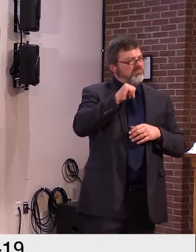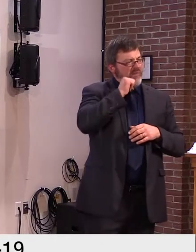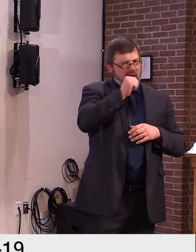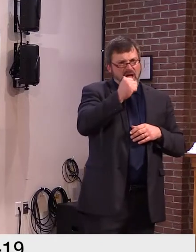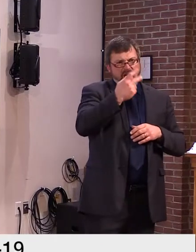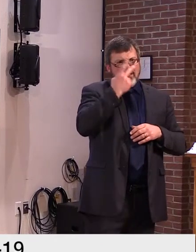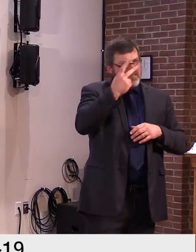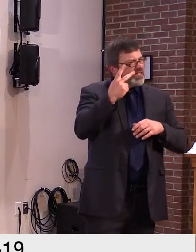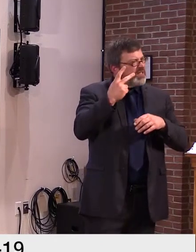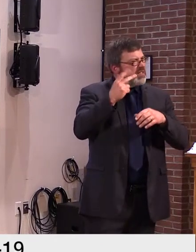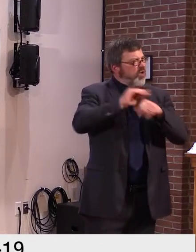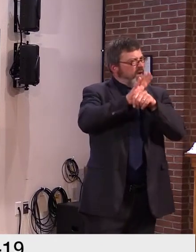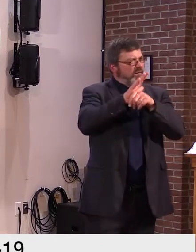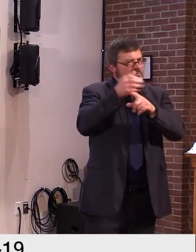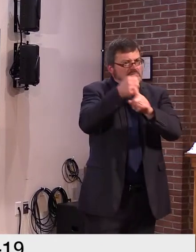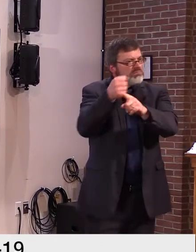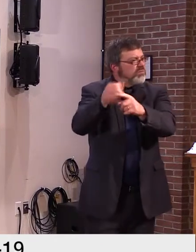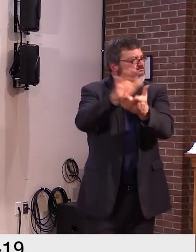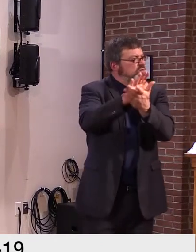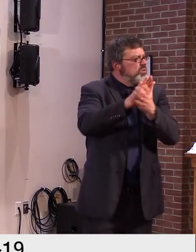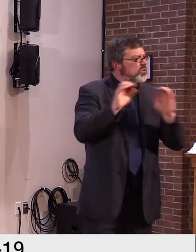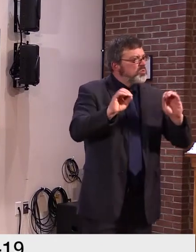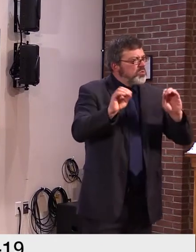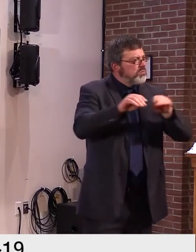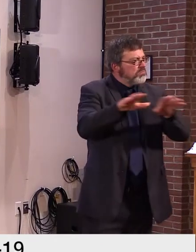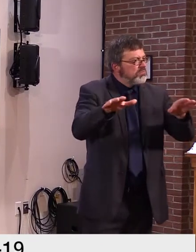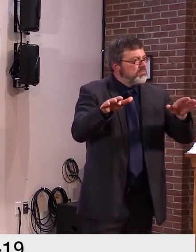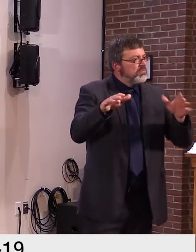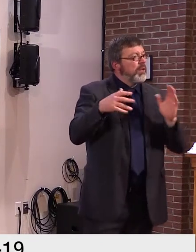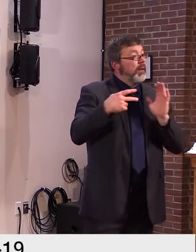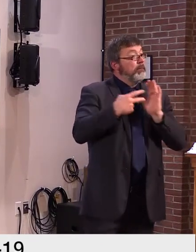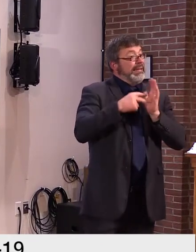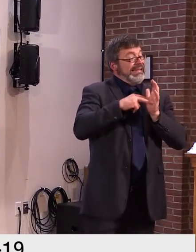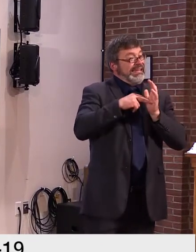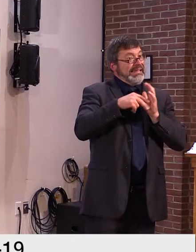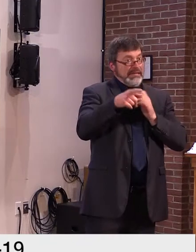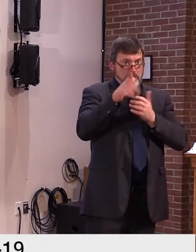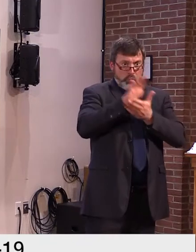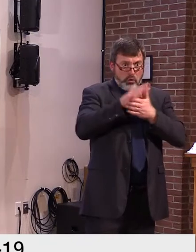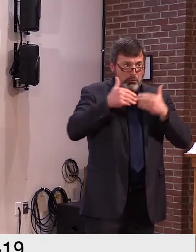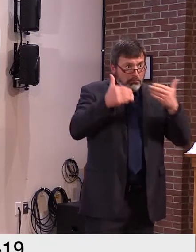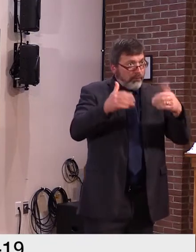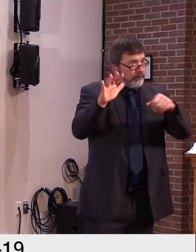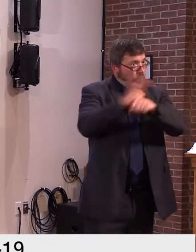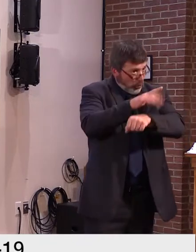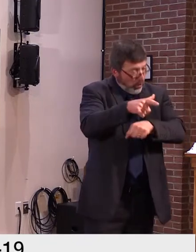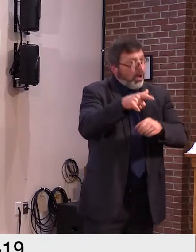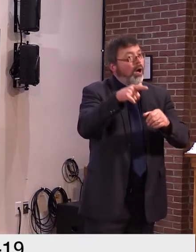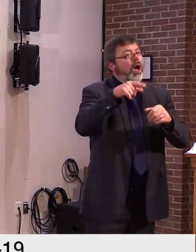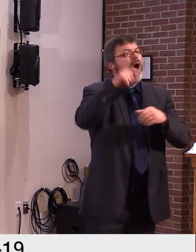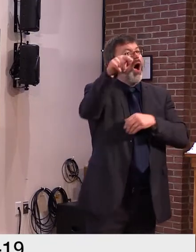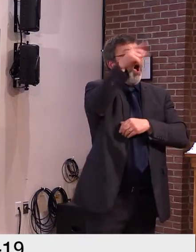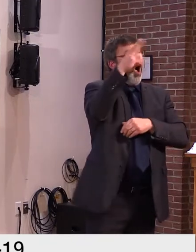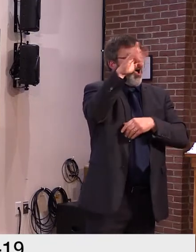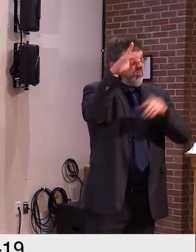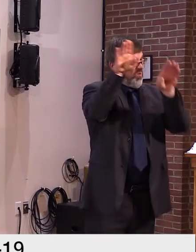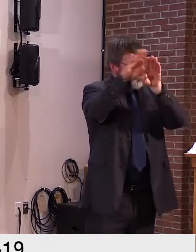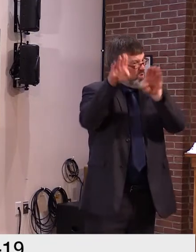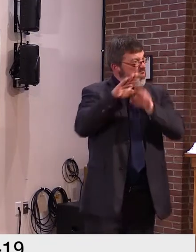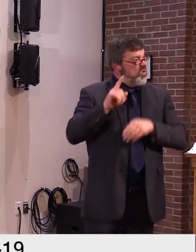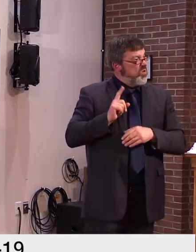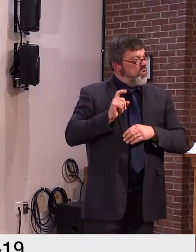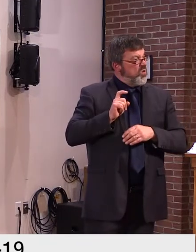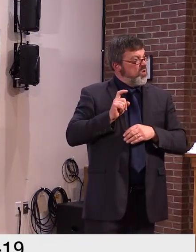to close down some of these childcare hubs. As I understand it, a lot of the workers, they still have to stay